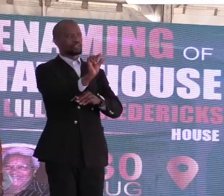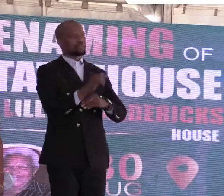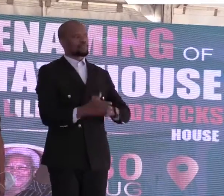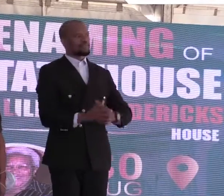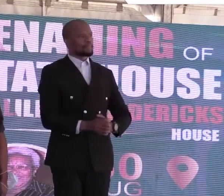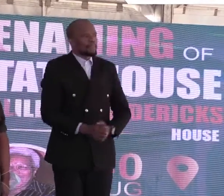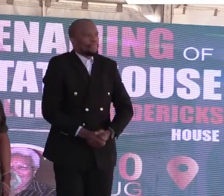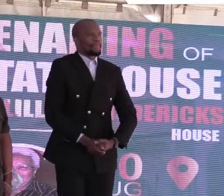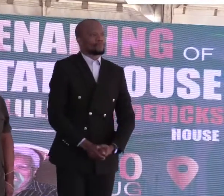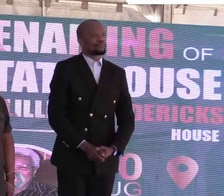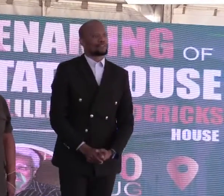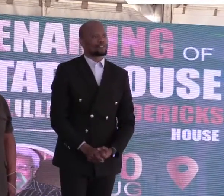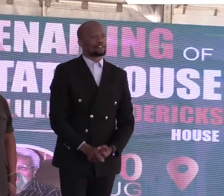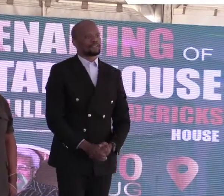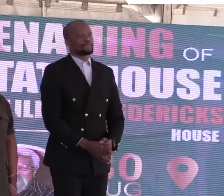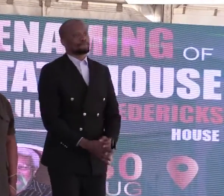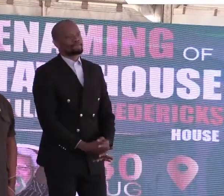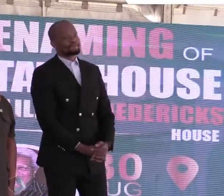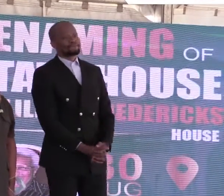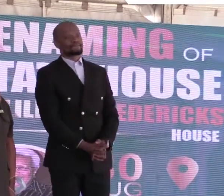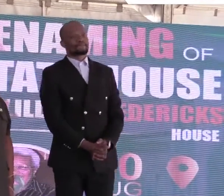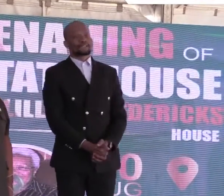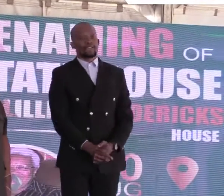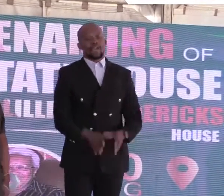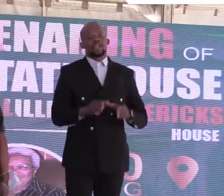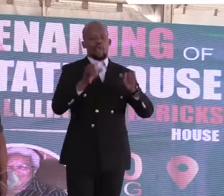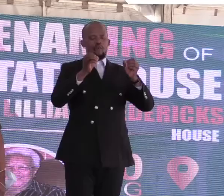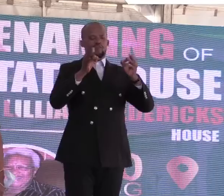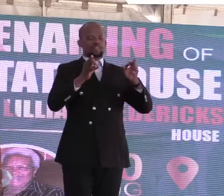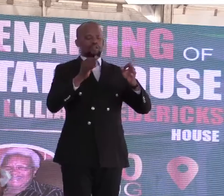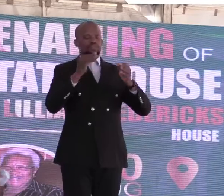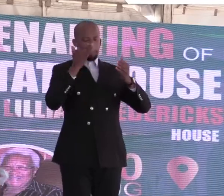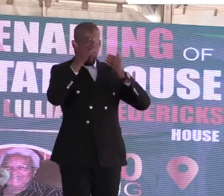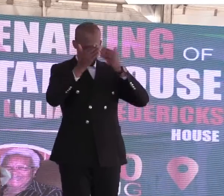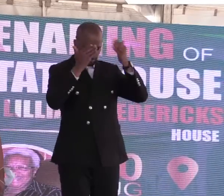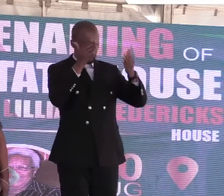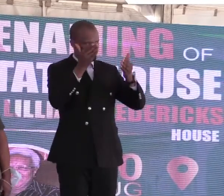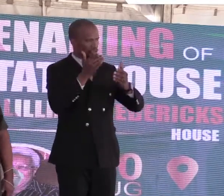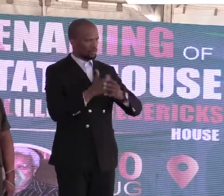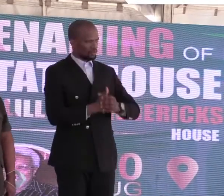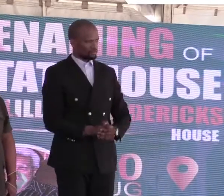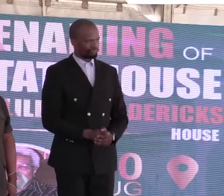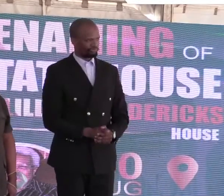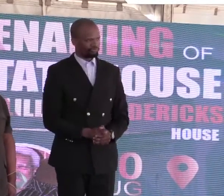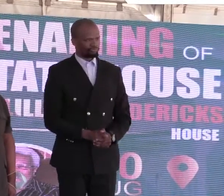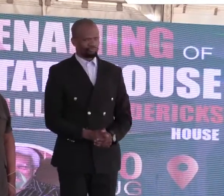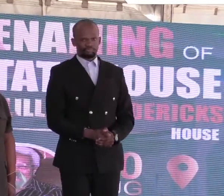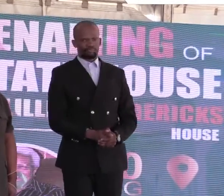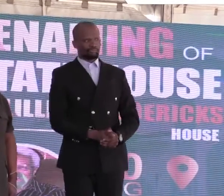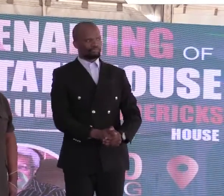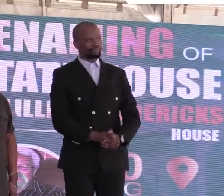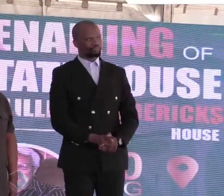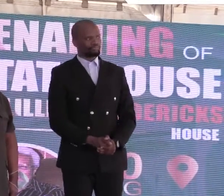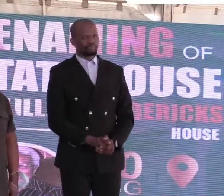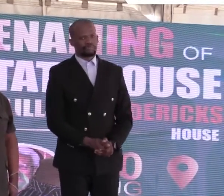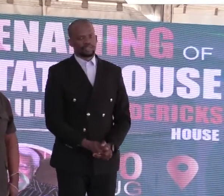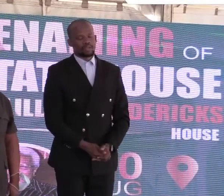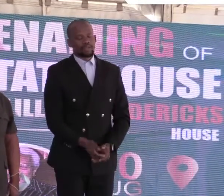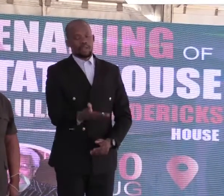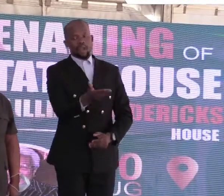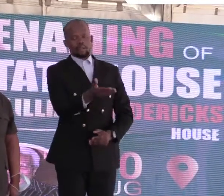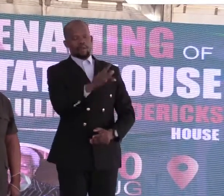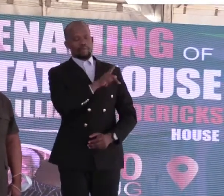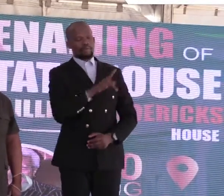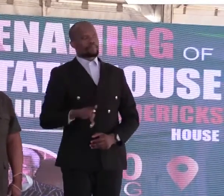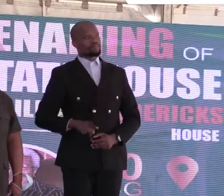also the officials that are with him in the Premier's